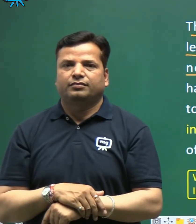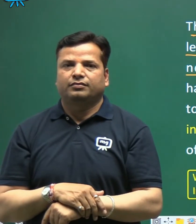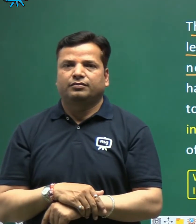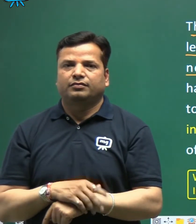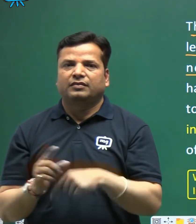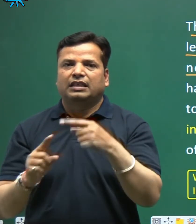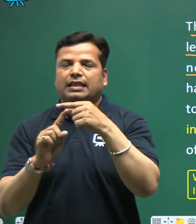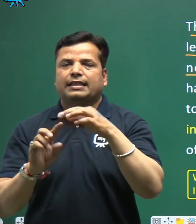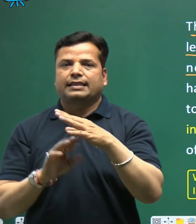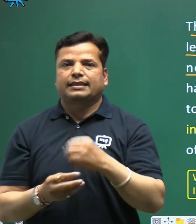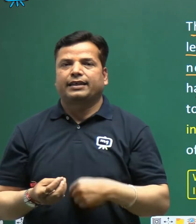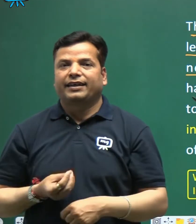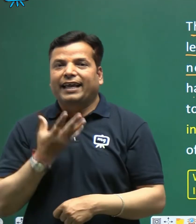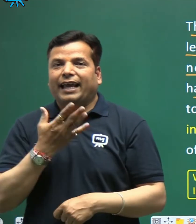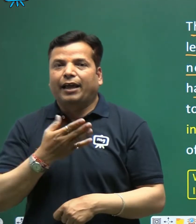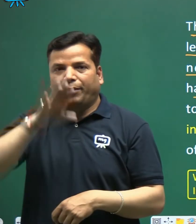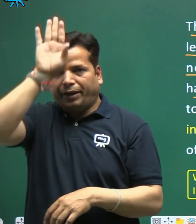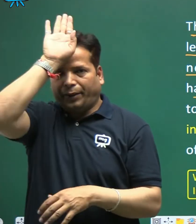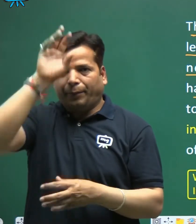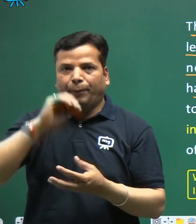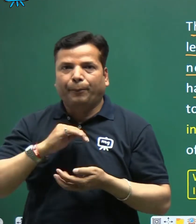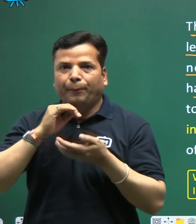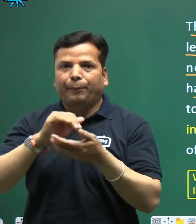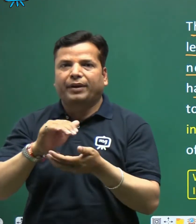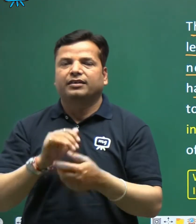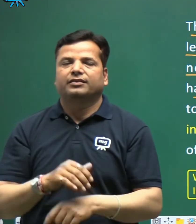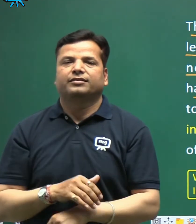The happy prince